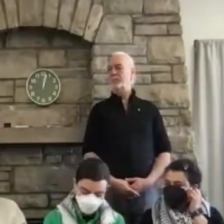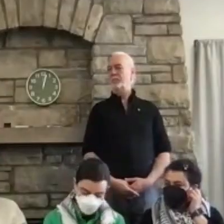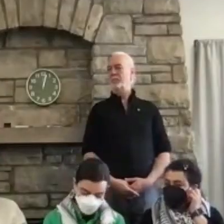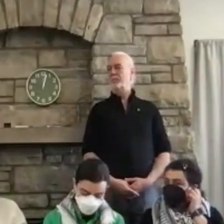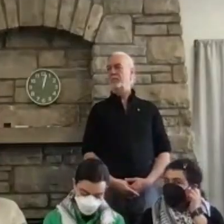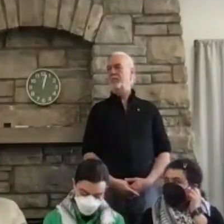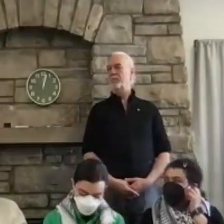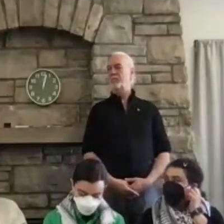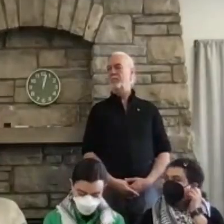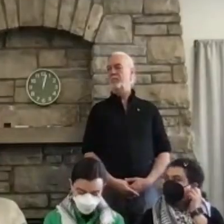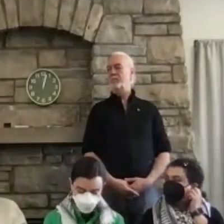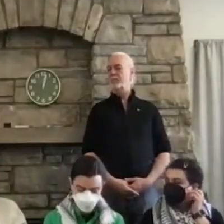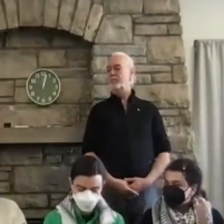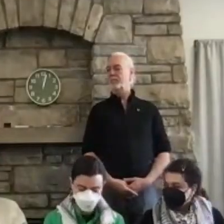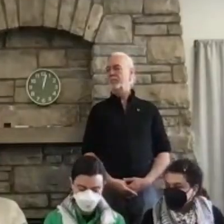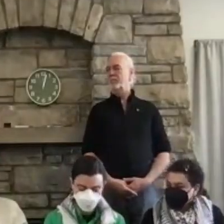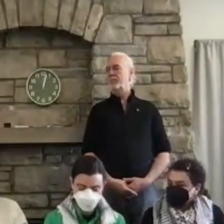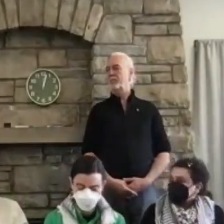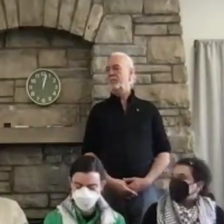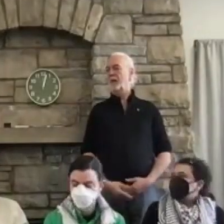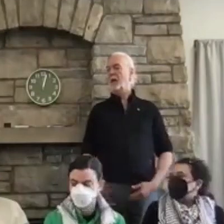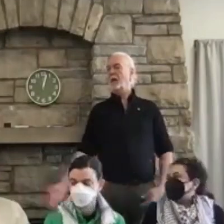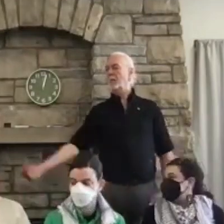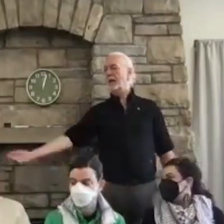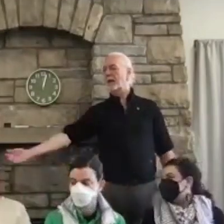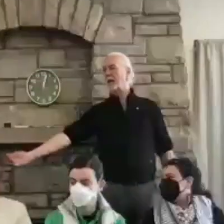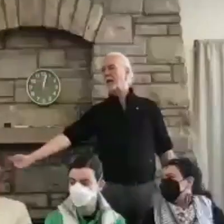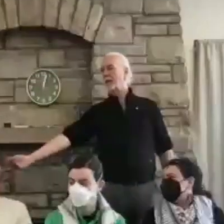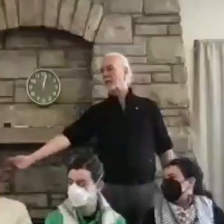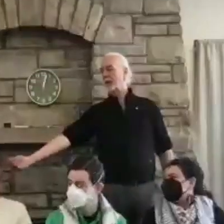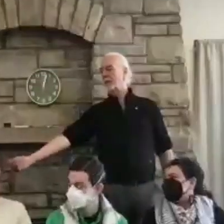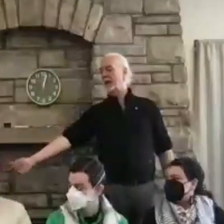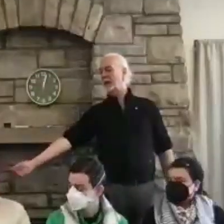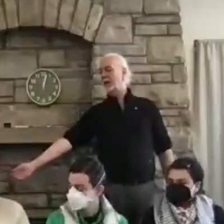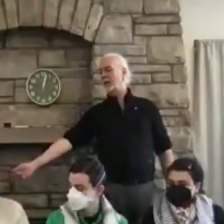Oh, dear. I will learn.